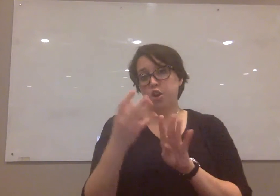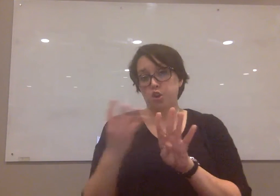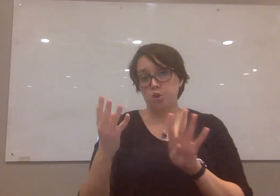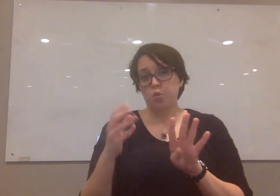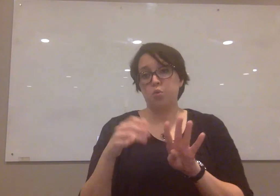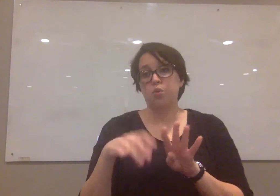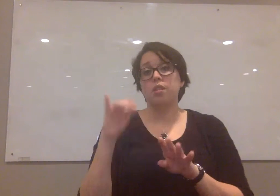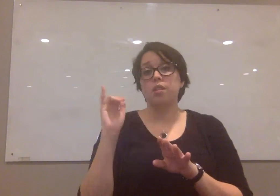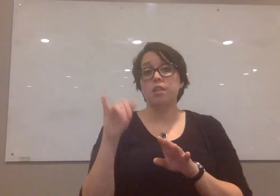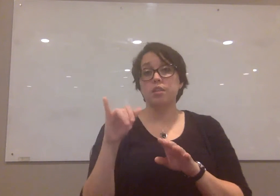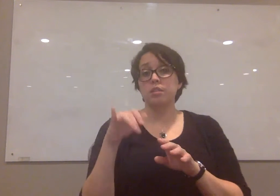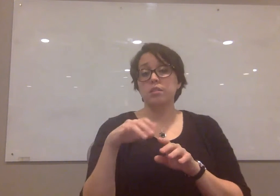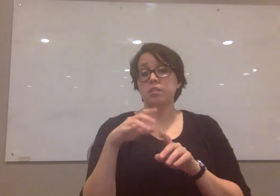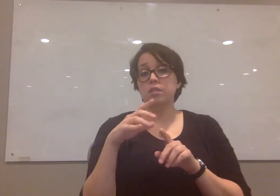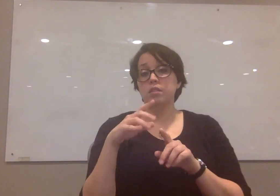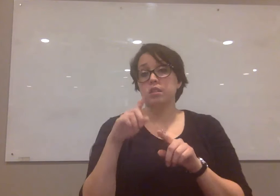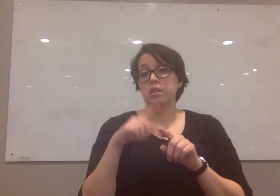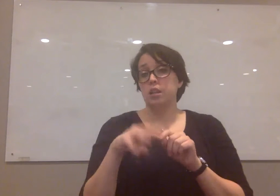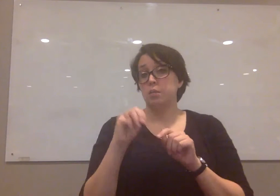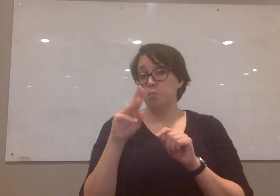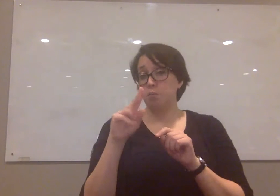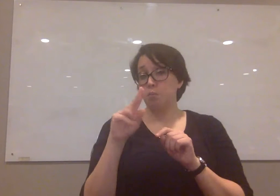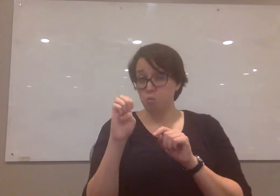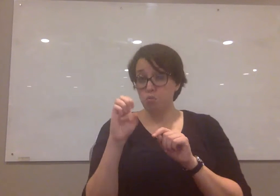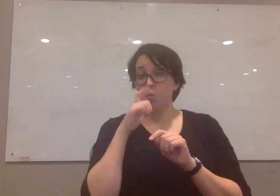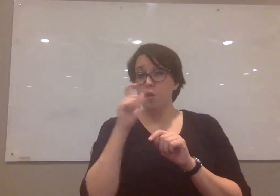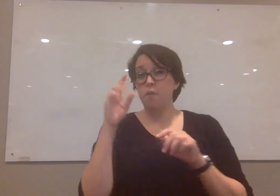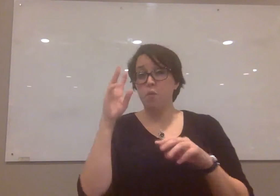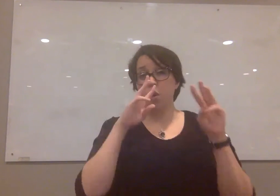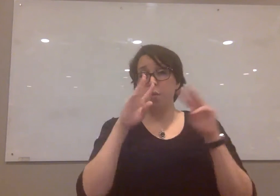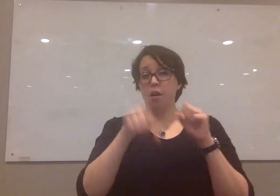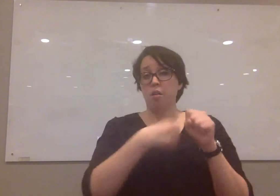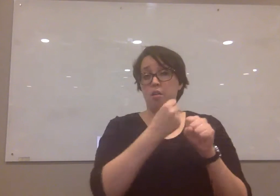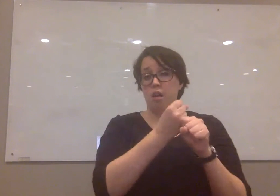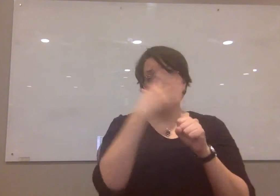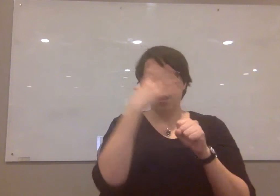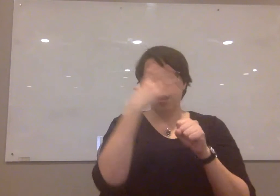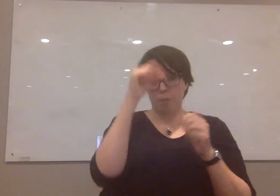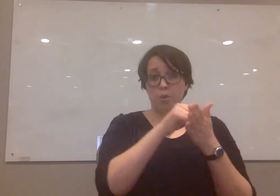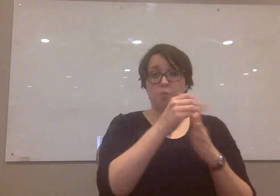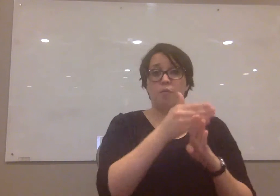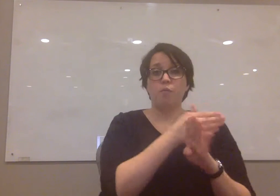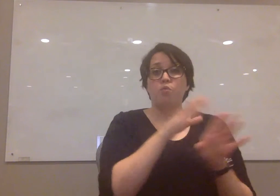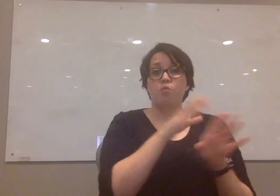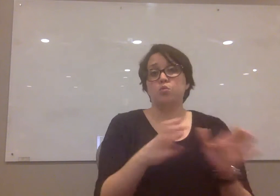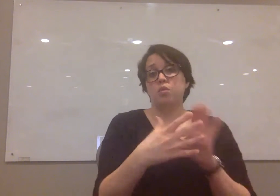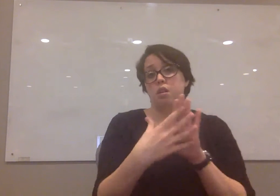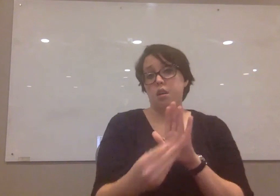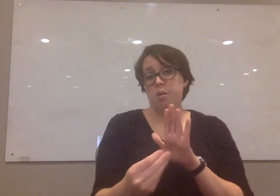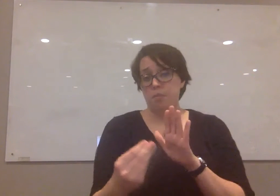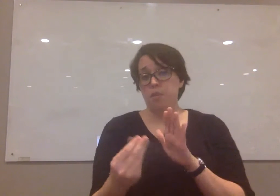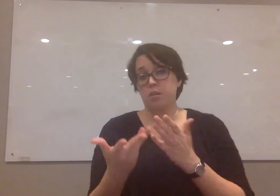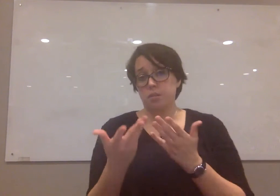about actually locking the memory page before you do that copy. And so you don't have to do any of the overhead